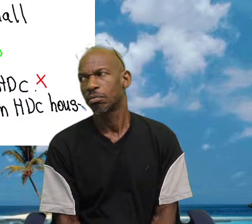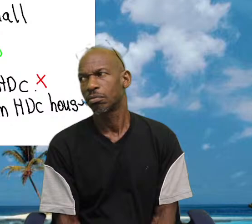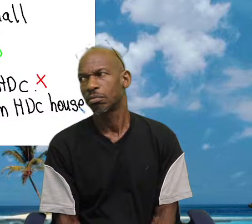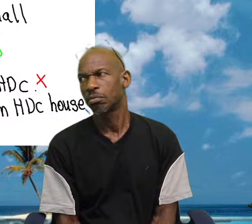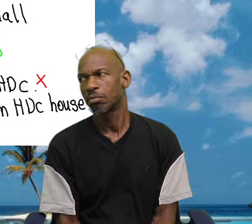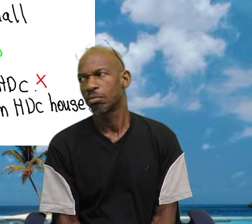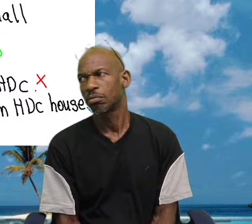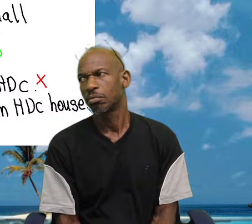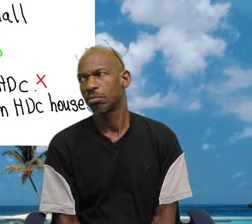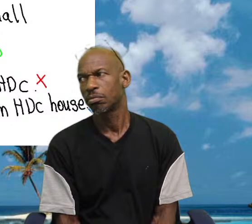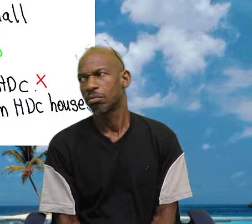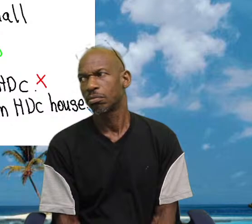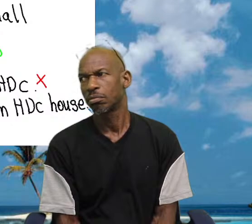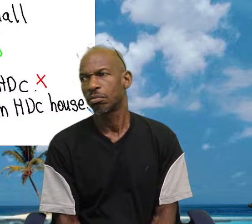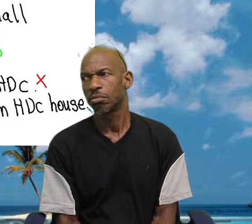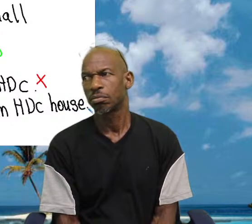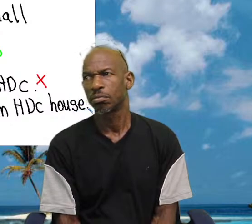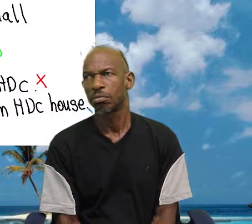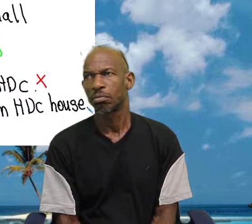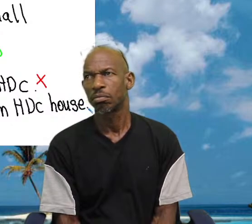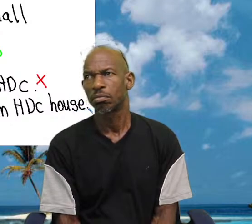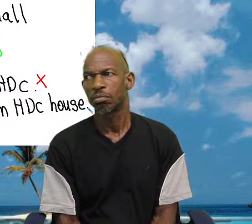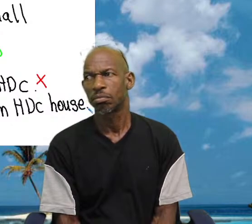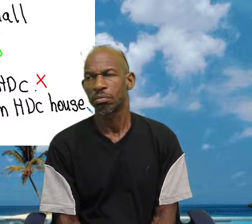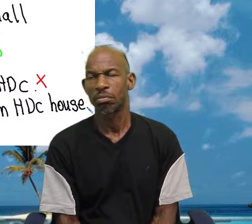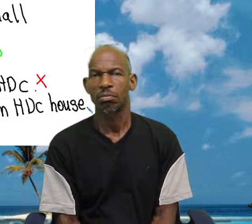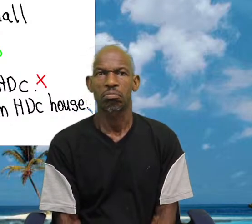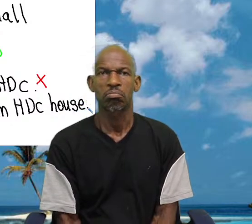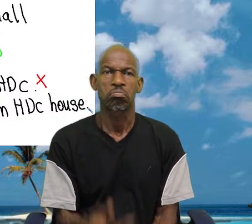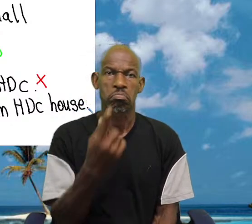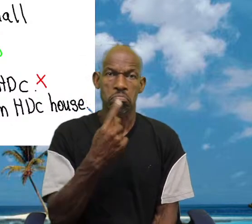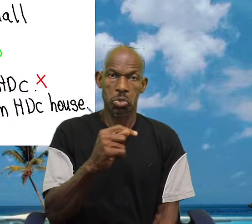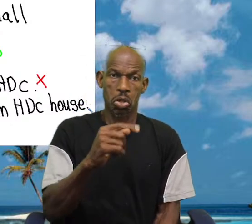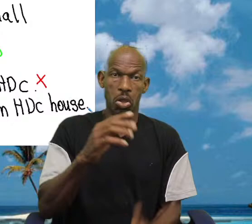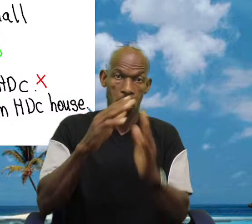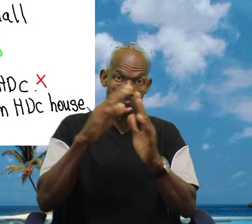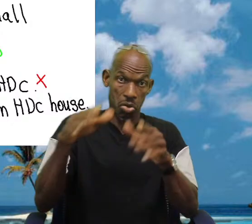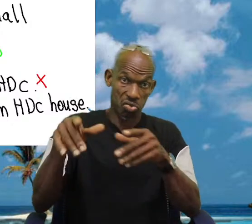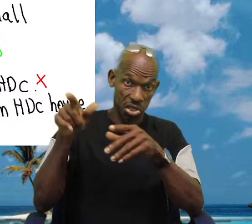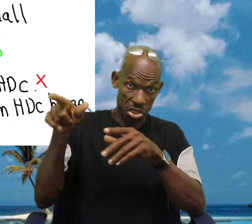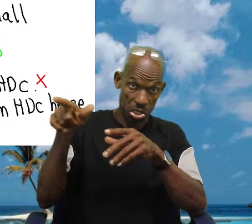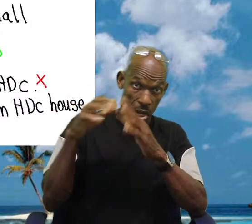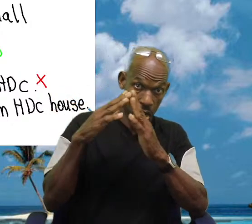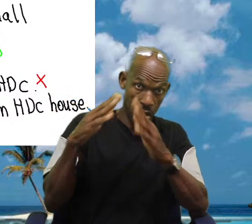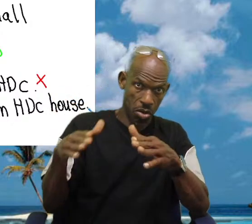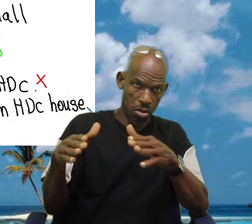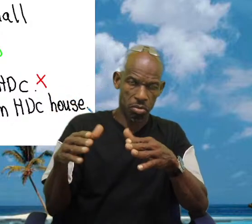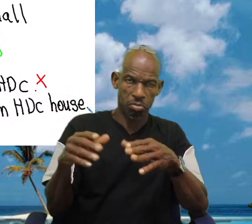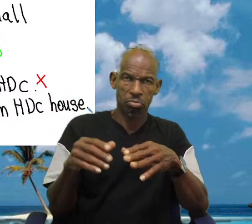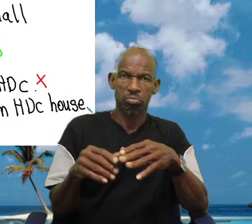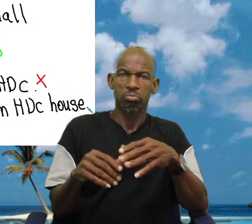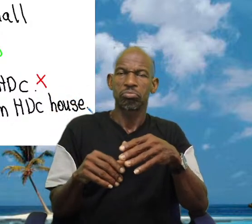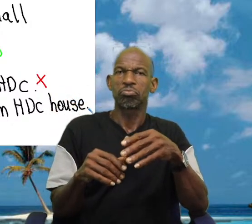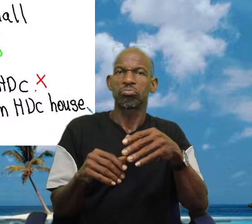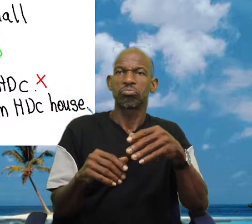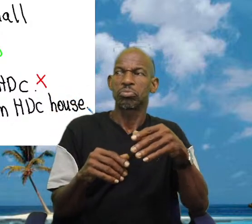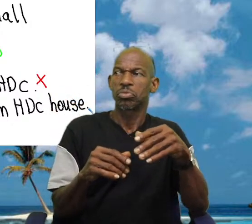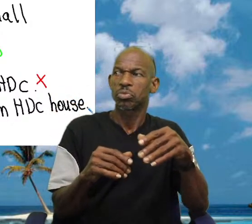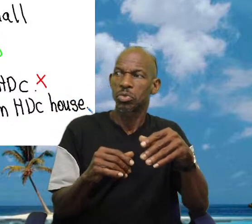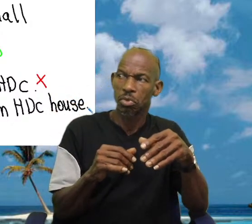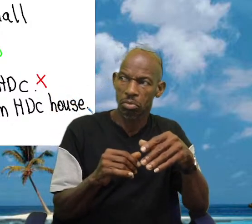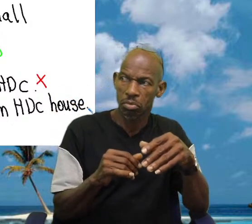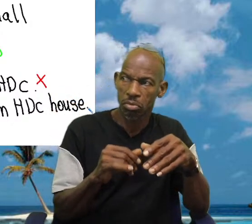So I have to put the word house after HDC. I cannot just write HDC, just as I could not